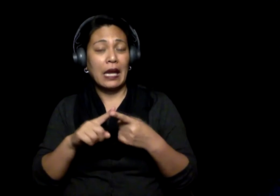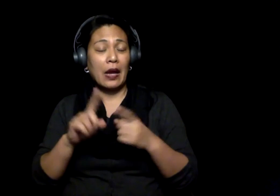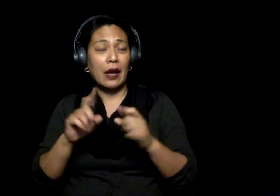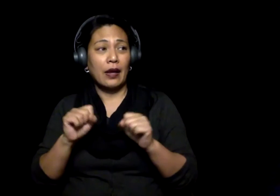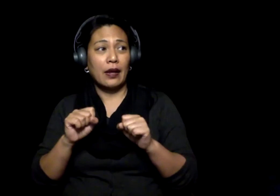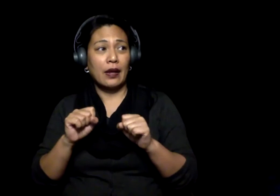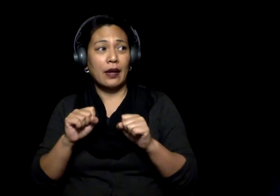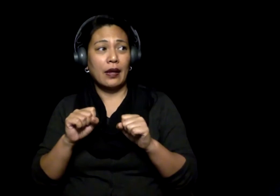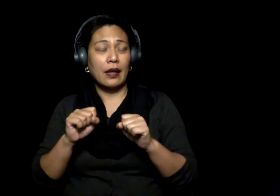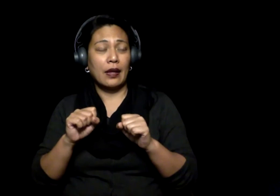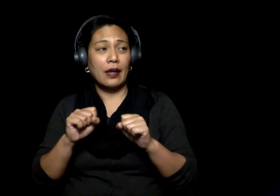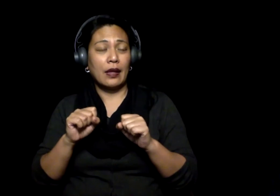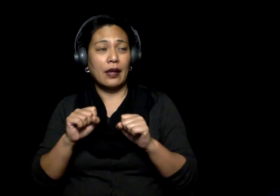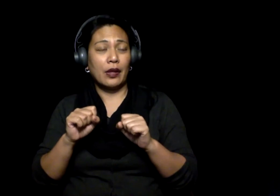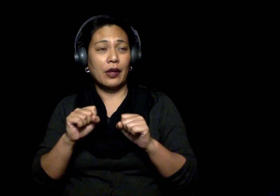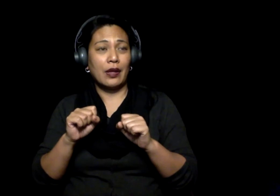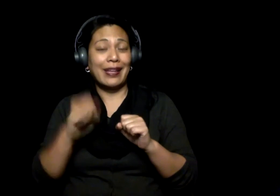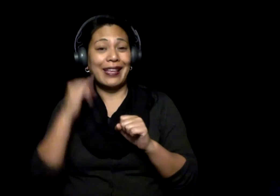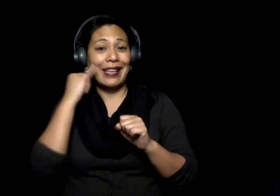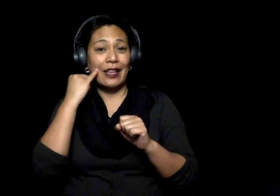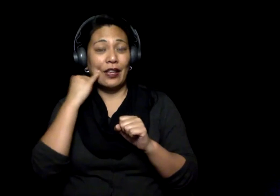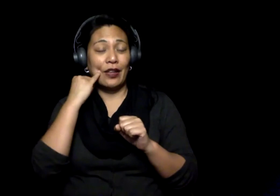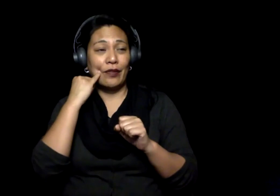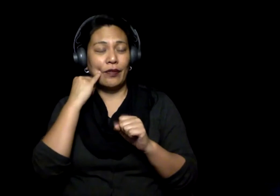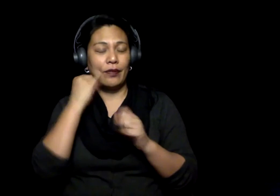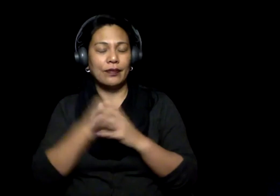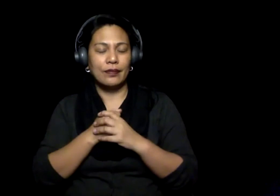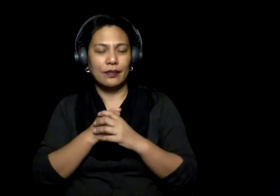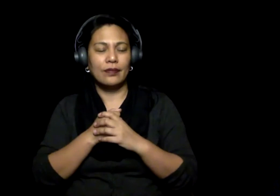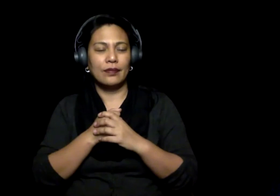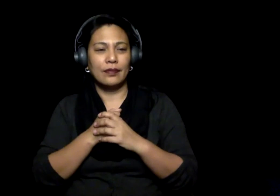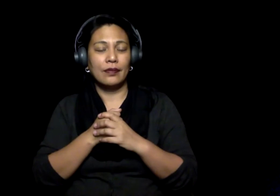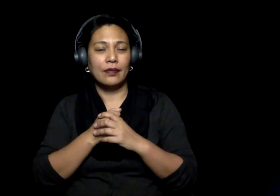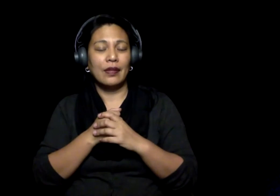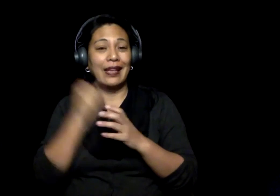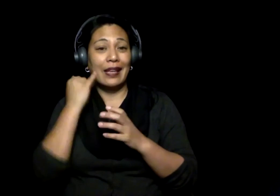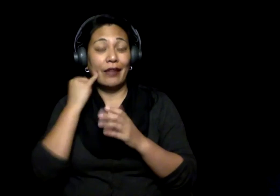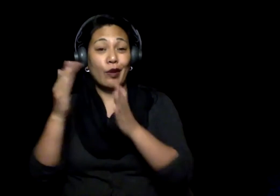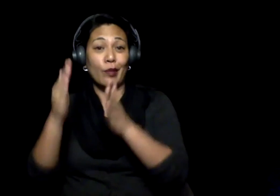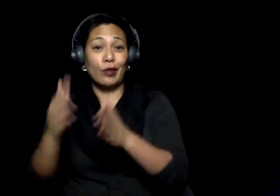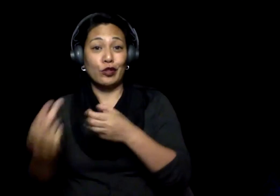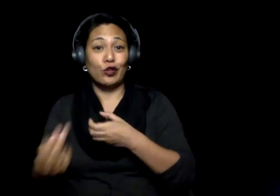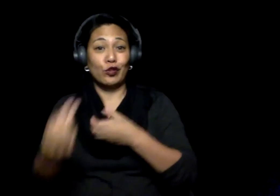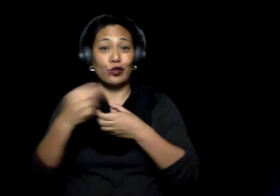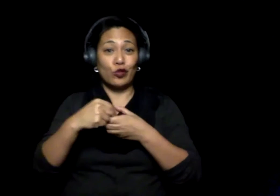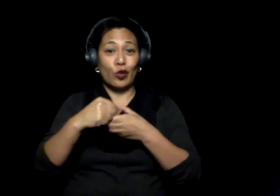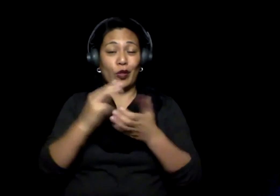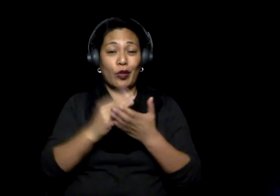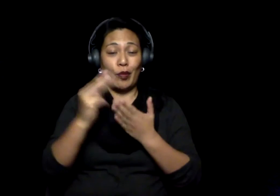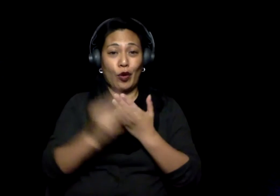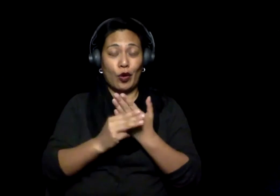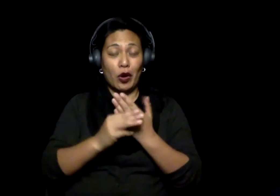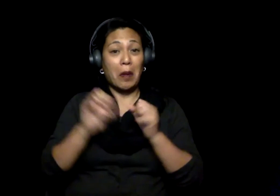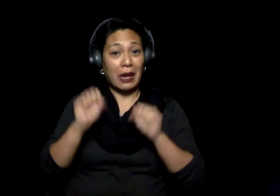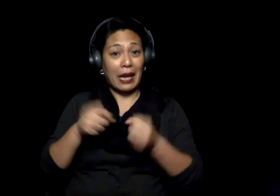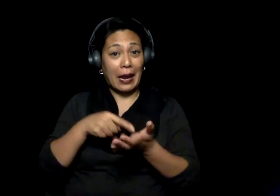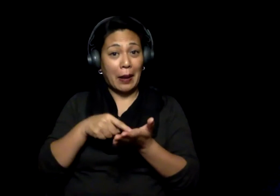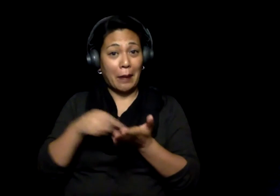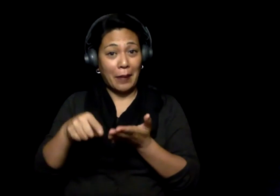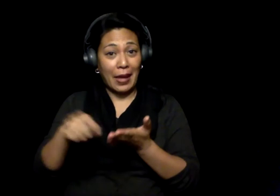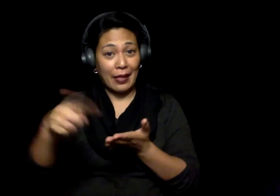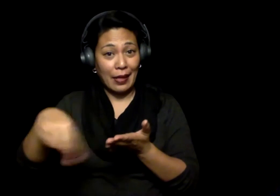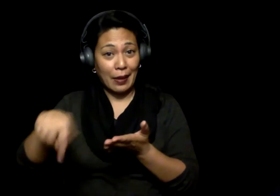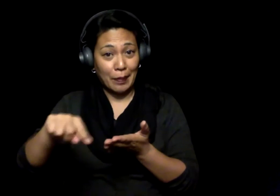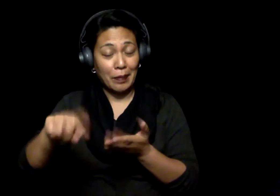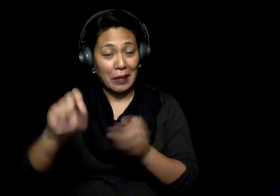pay participants for being a part of a program? And are we allowed to use budgets